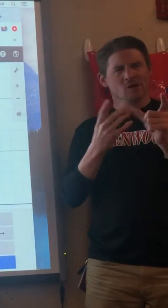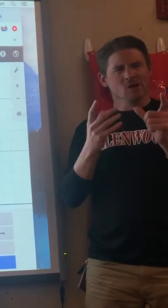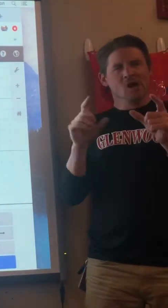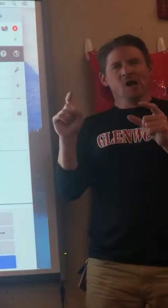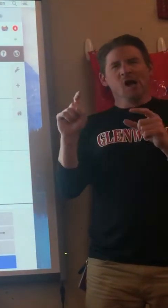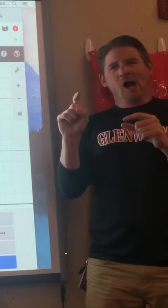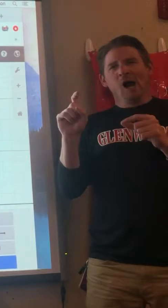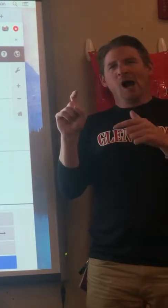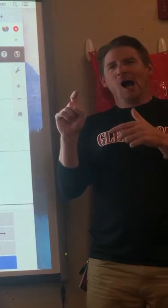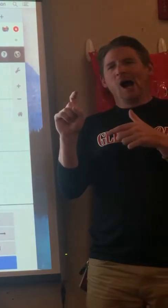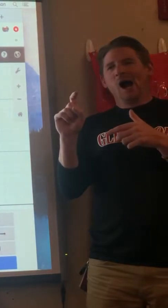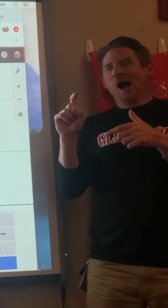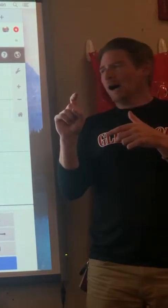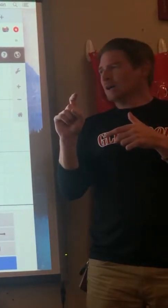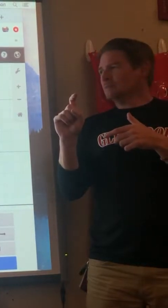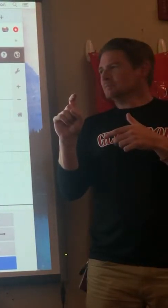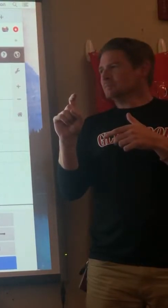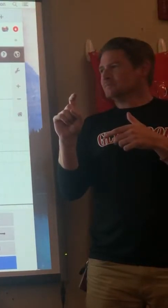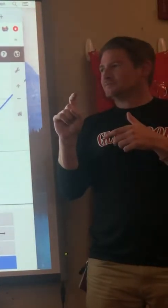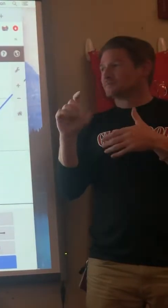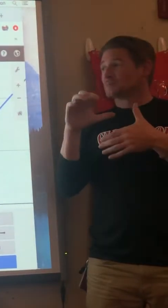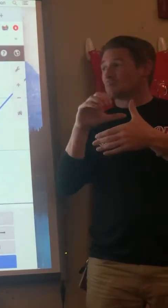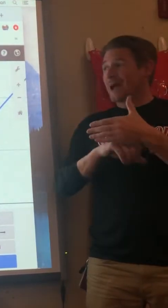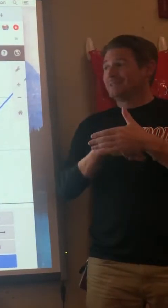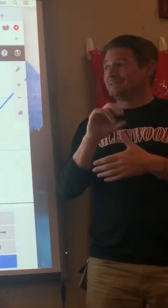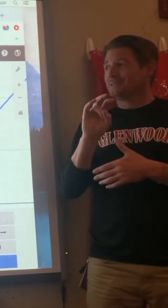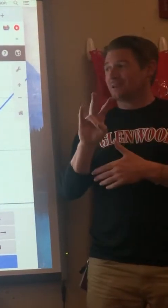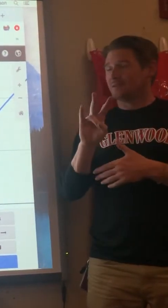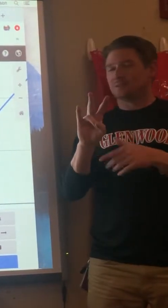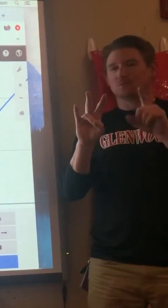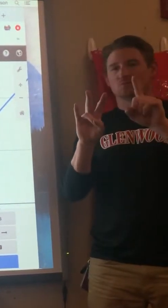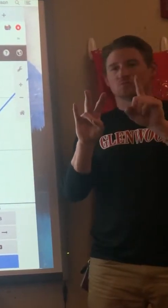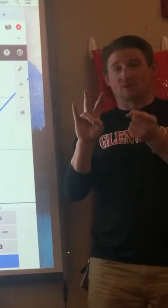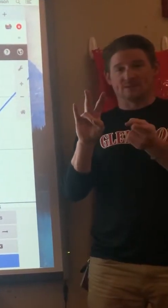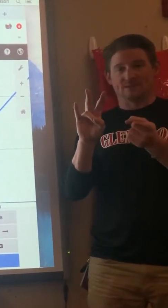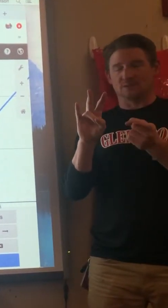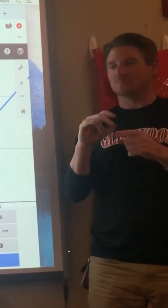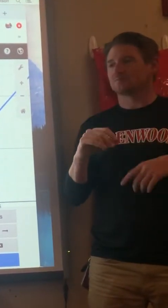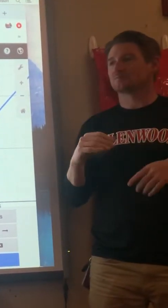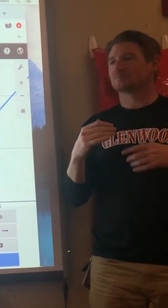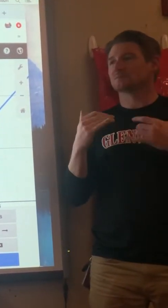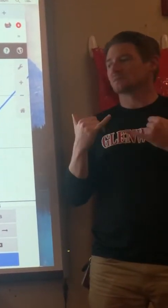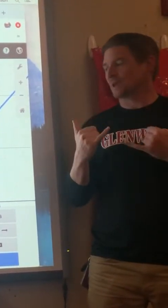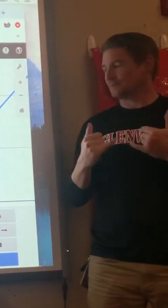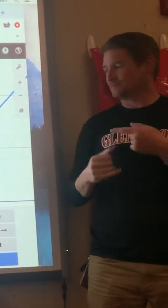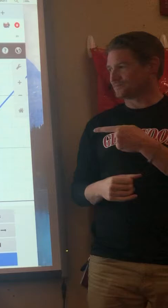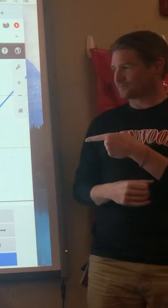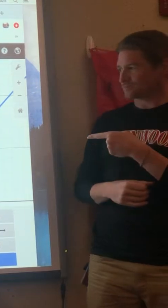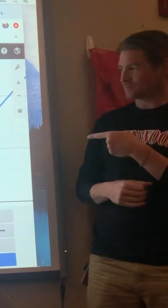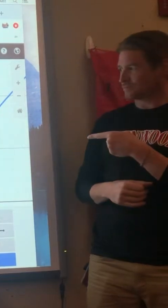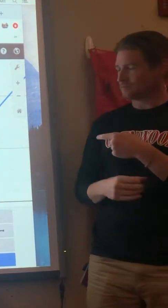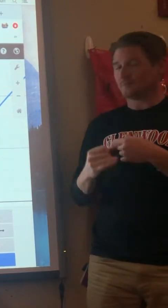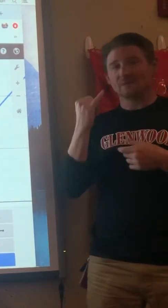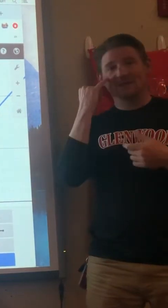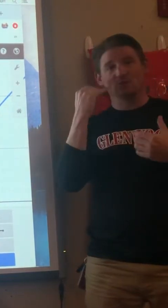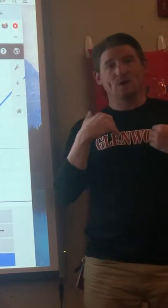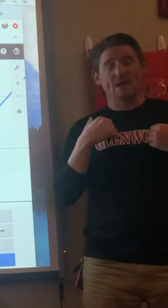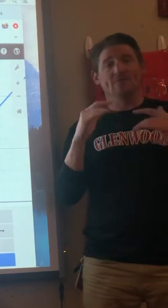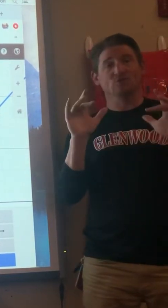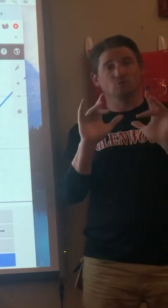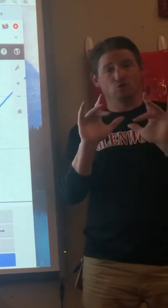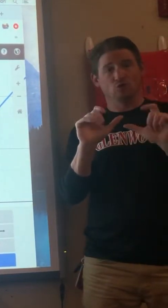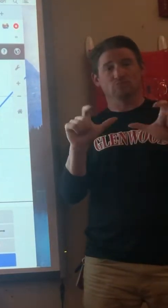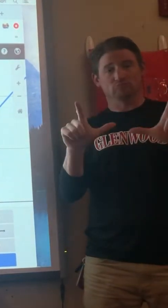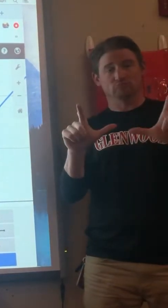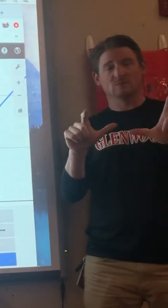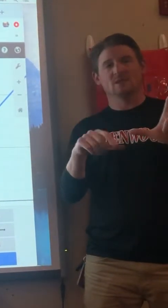7, 4. So minus 7, parenthesis. Now, if you are doing this on your computer, you